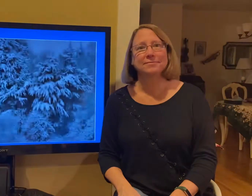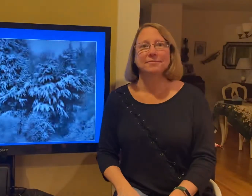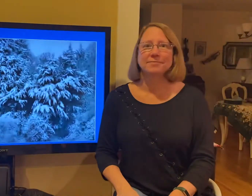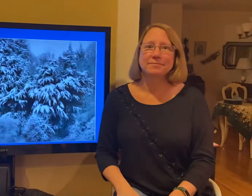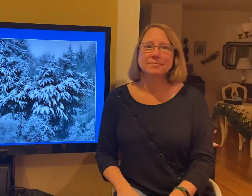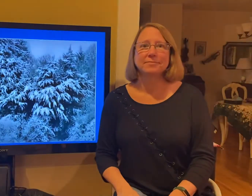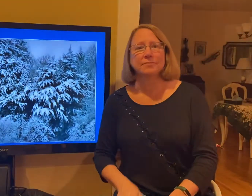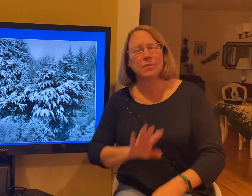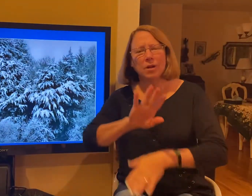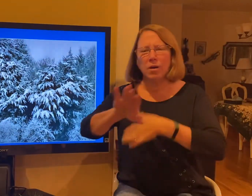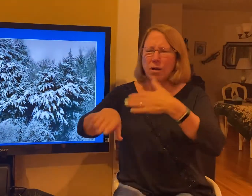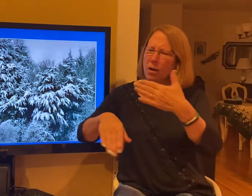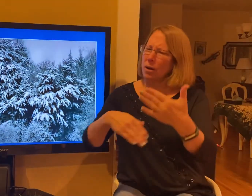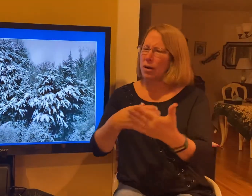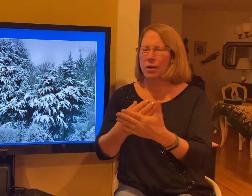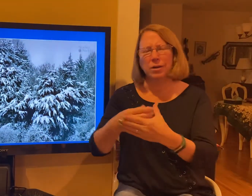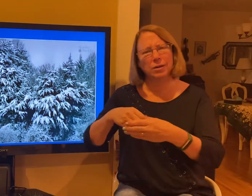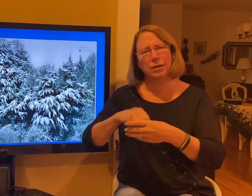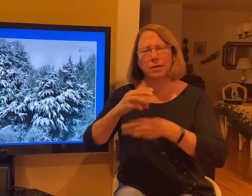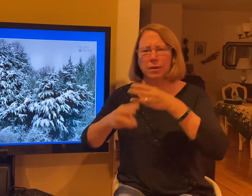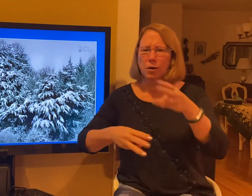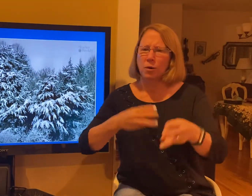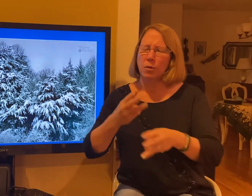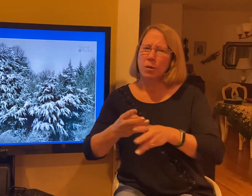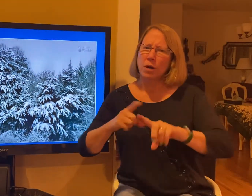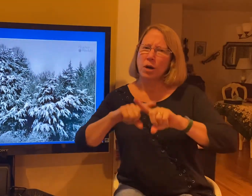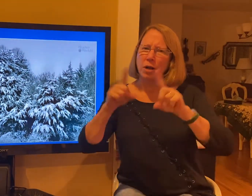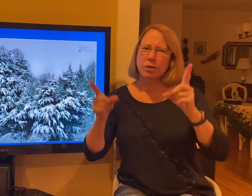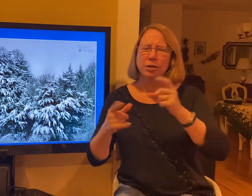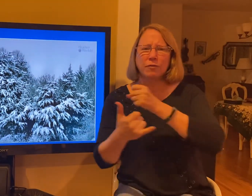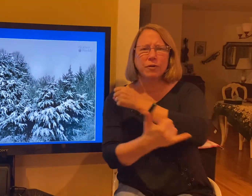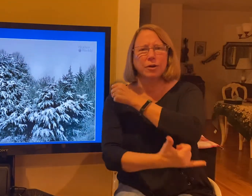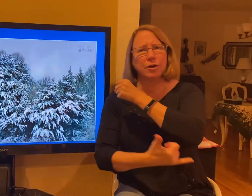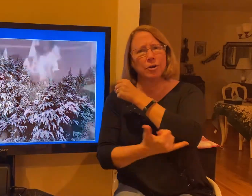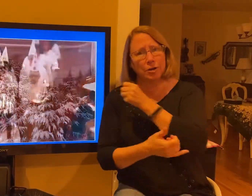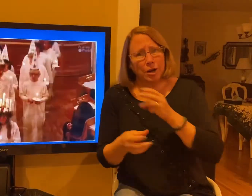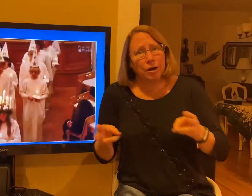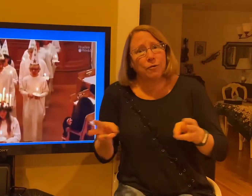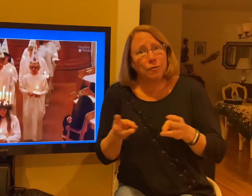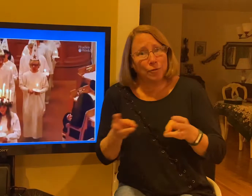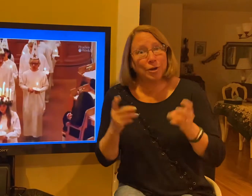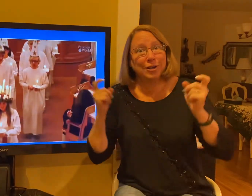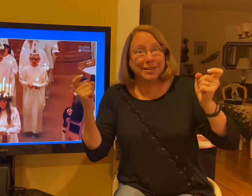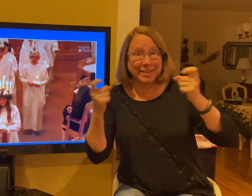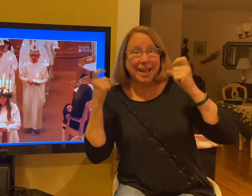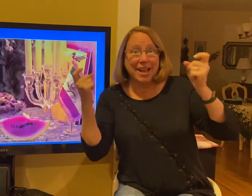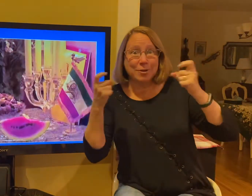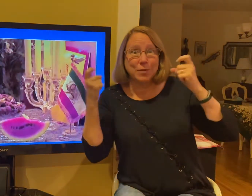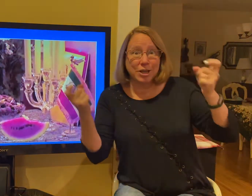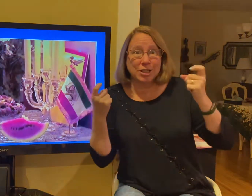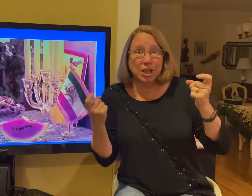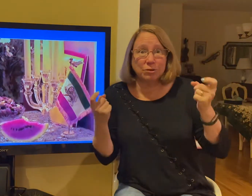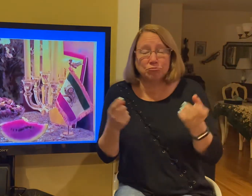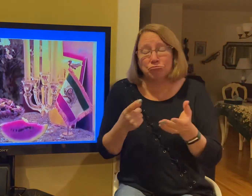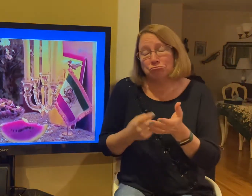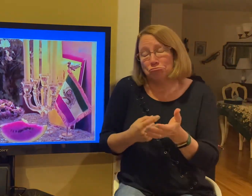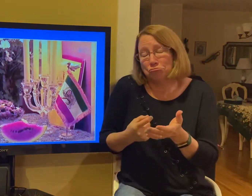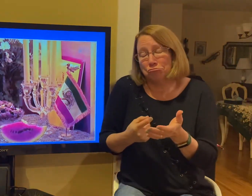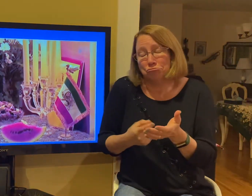All around the world, different cultures and countries have winter celebrations. Some of them are religious and others commemorate the beginning of a